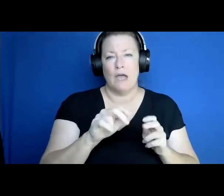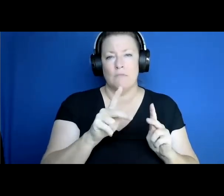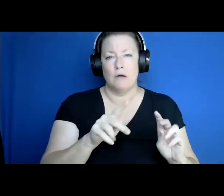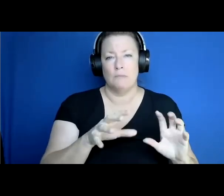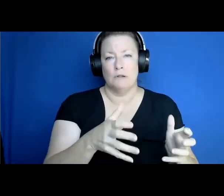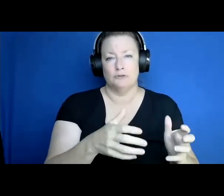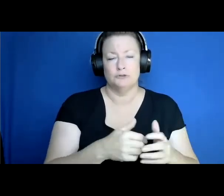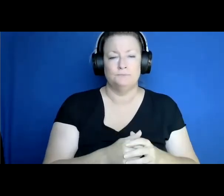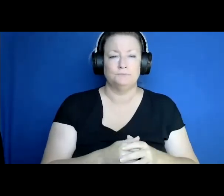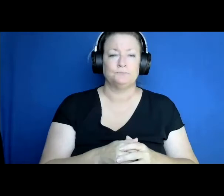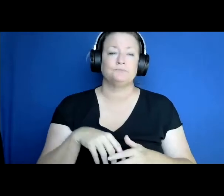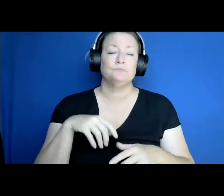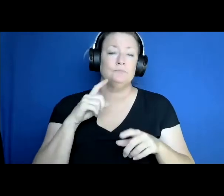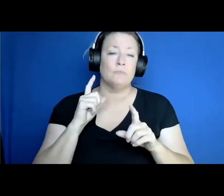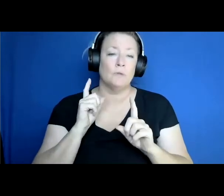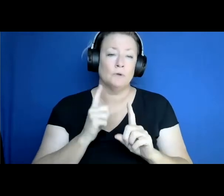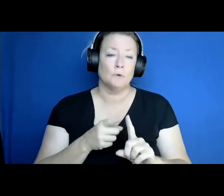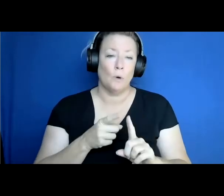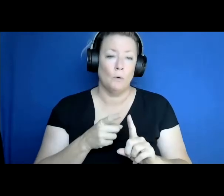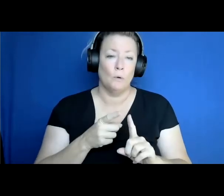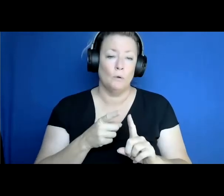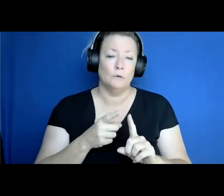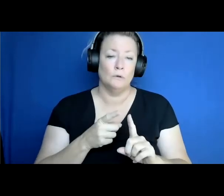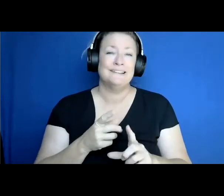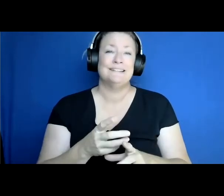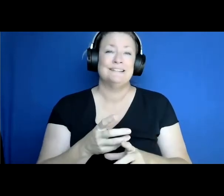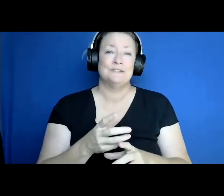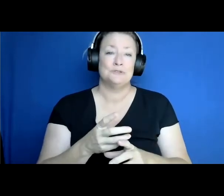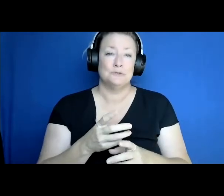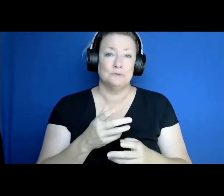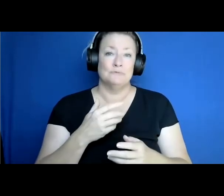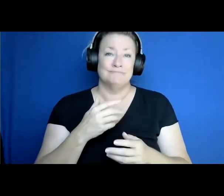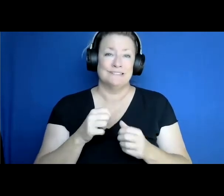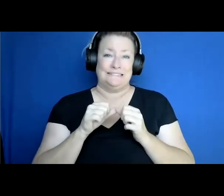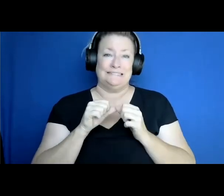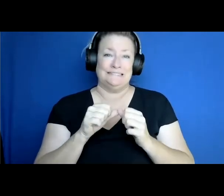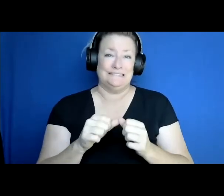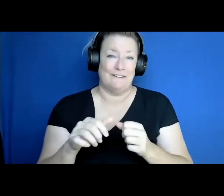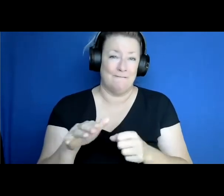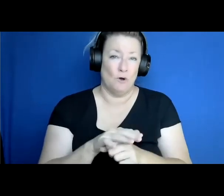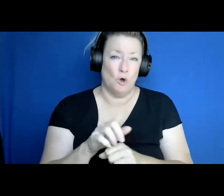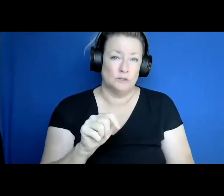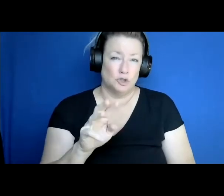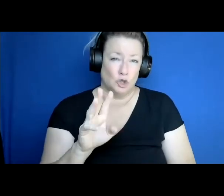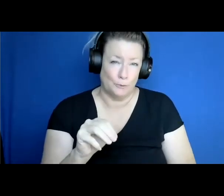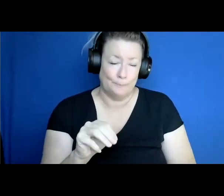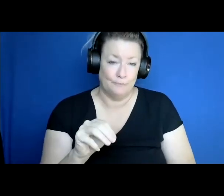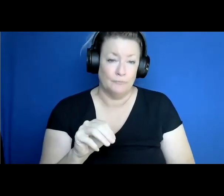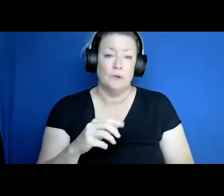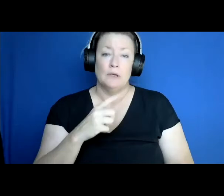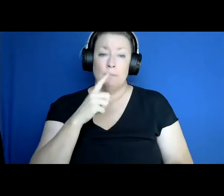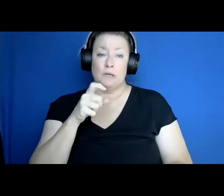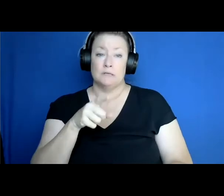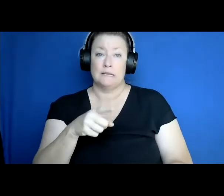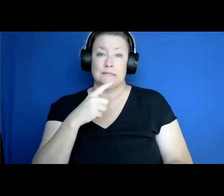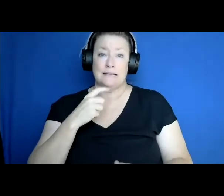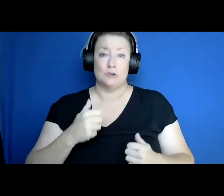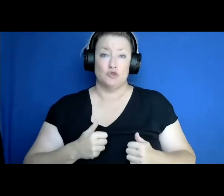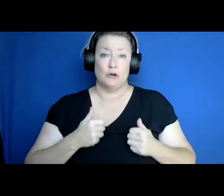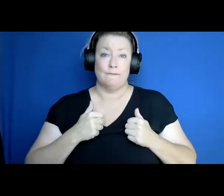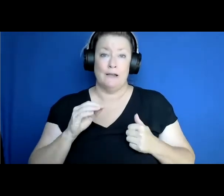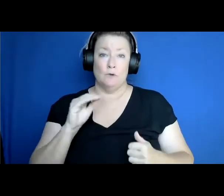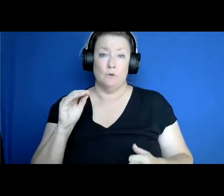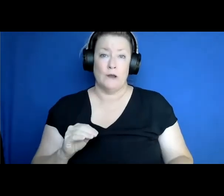here then is to get these babies to term, because what this is saying is that their survival rate is actually the same as